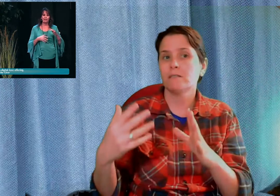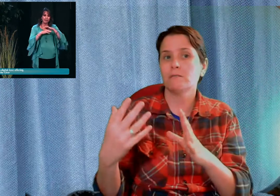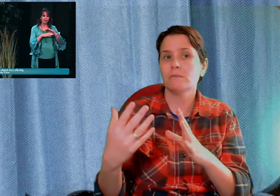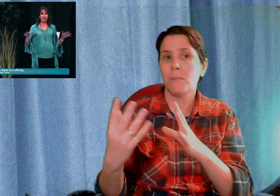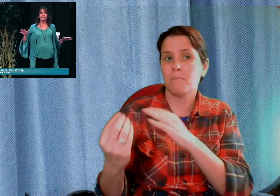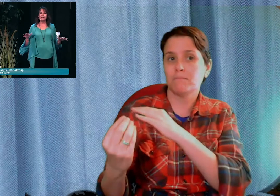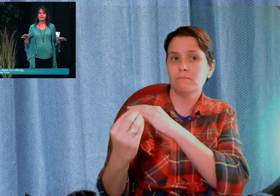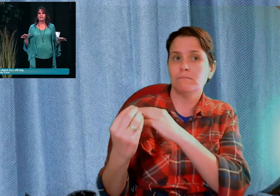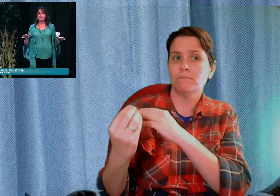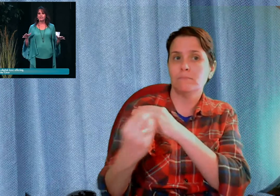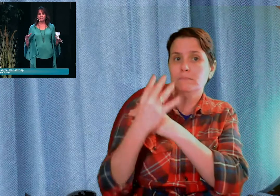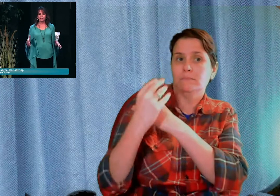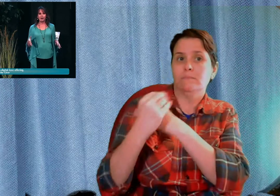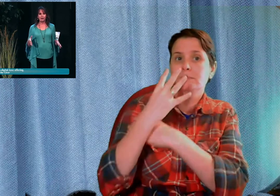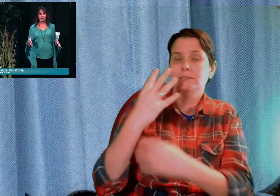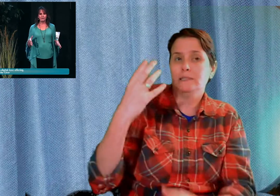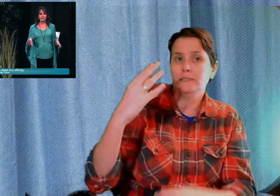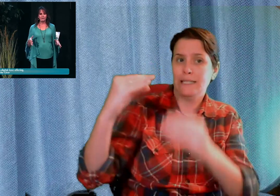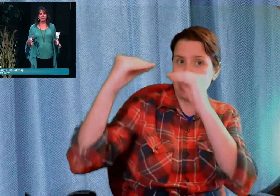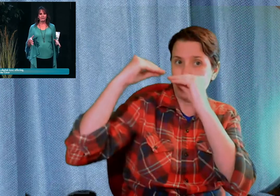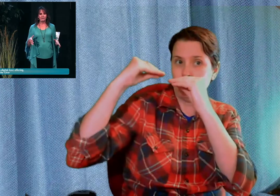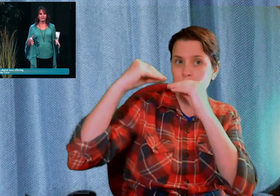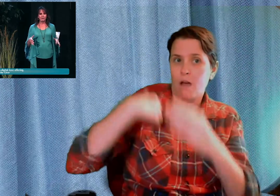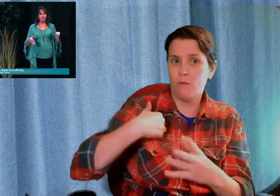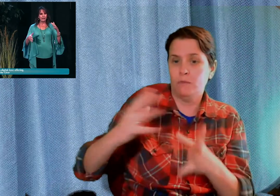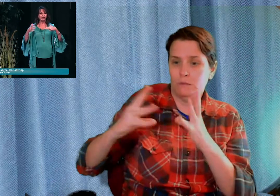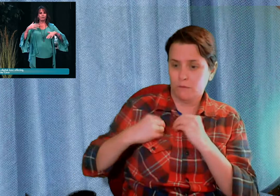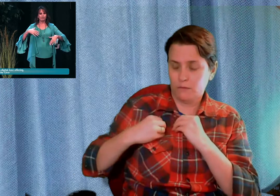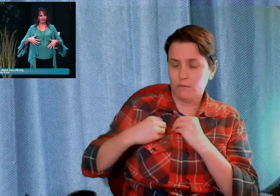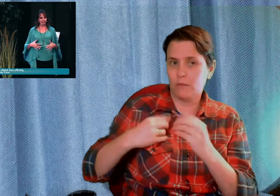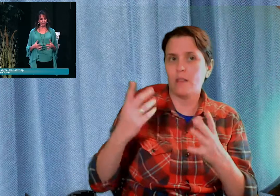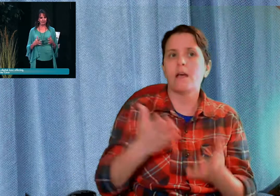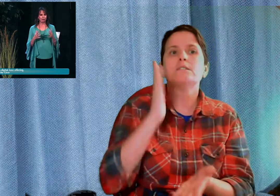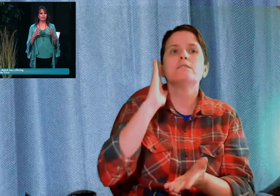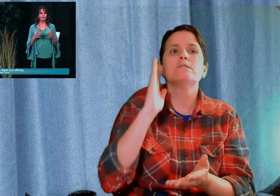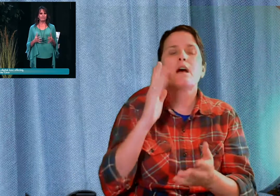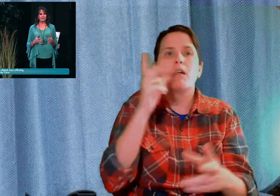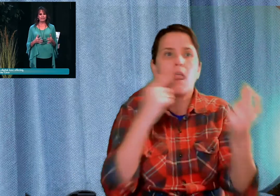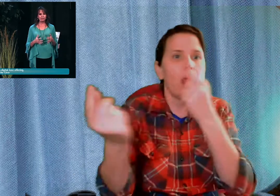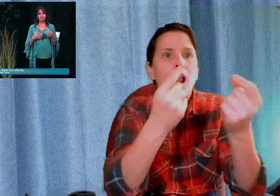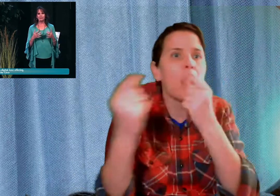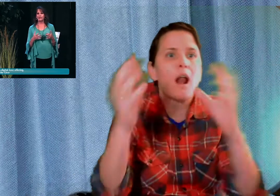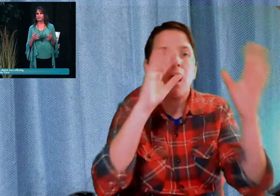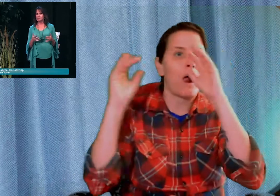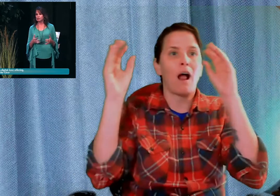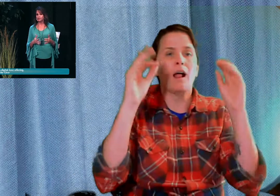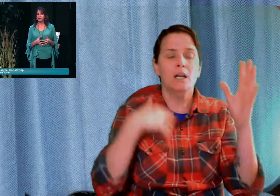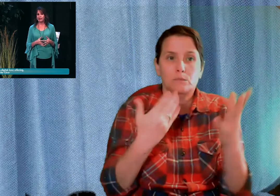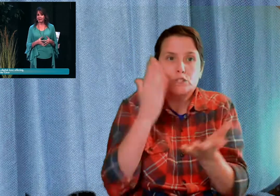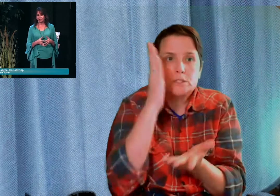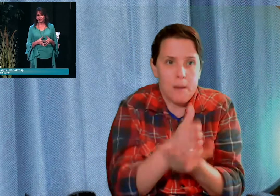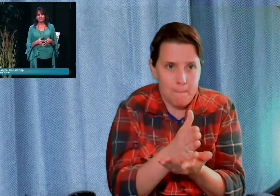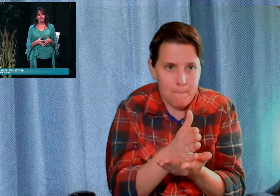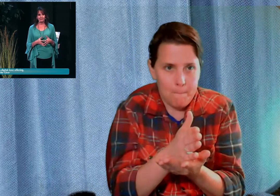having, that stopped. And we were able to find this point of ease. We still had to do the